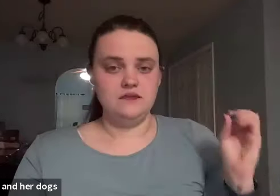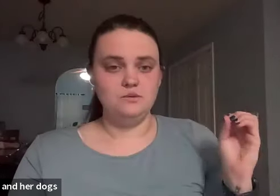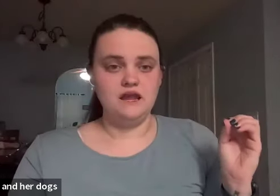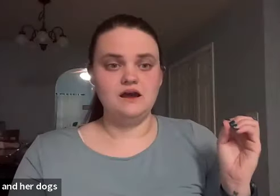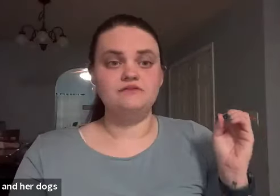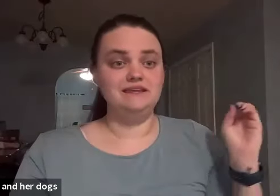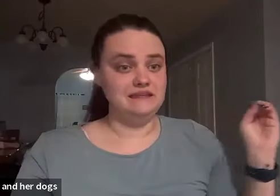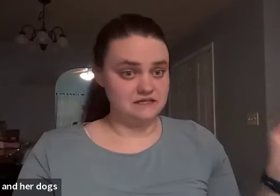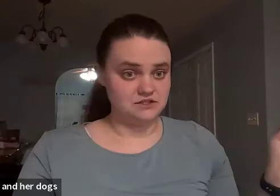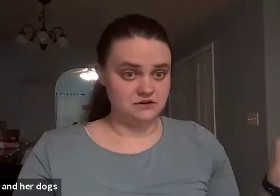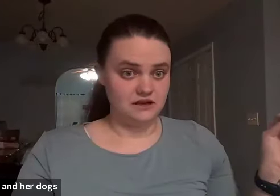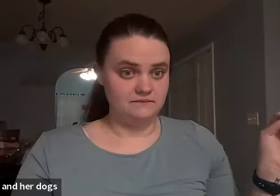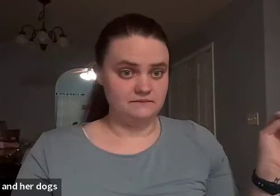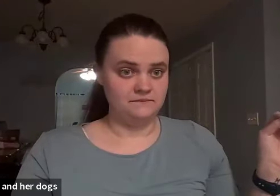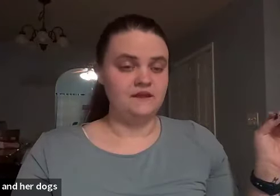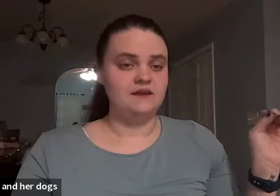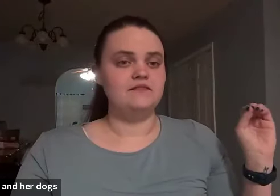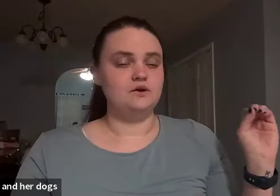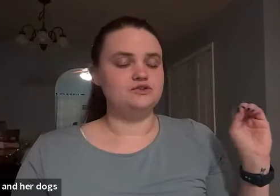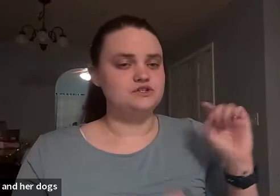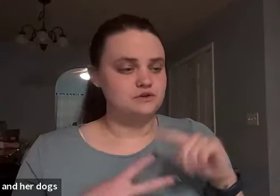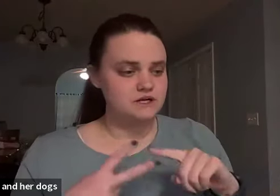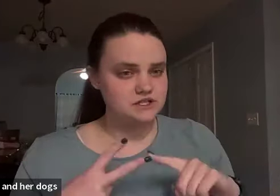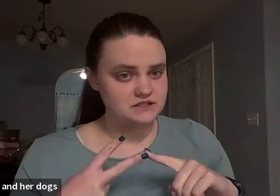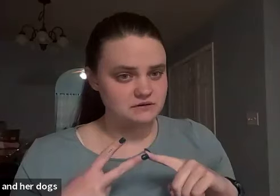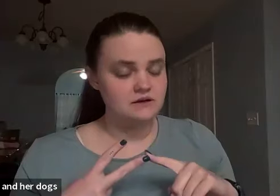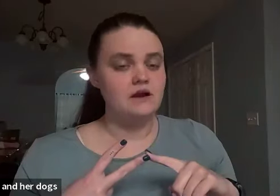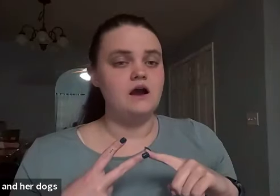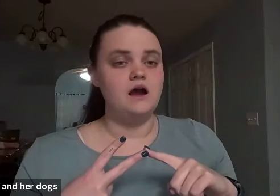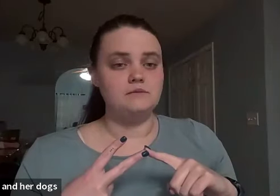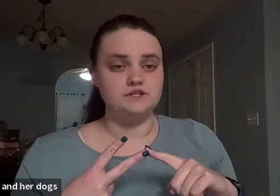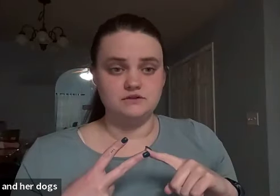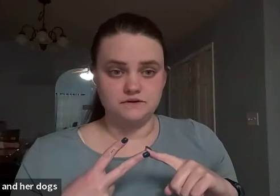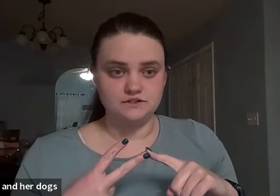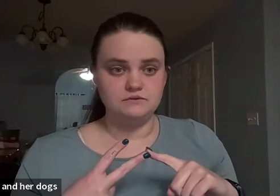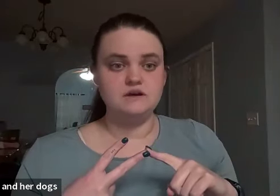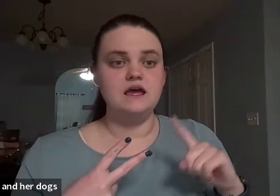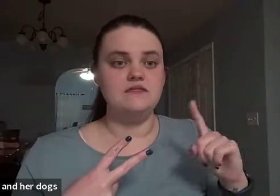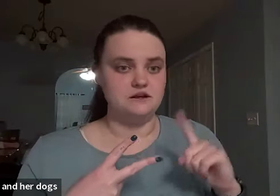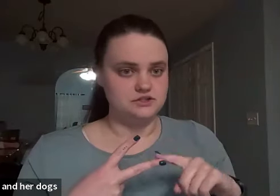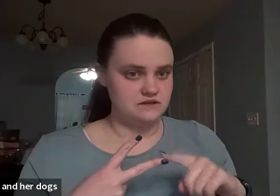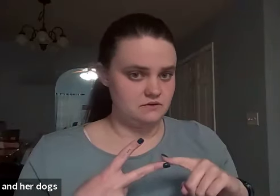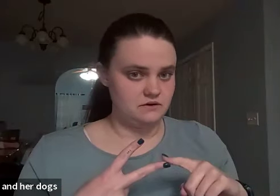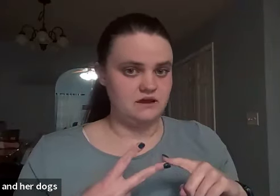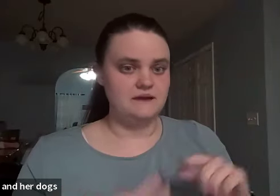Then we have yesterday. There are two ways you can do it. I'm going to show the first one and then I'll show the other one,